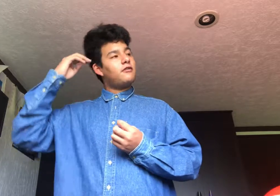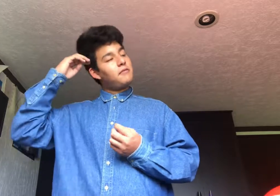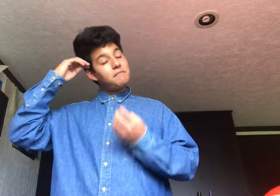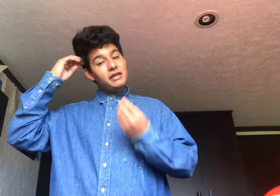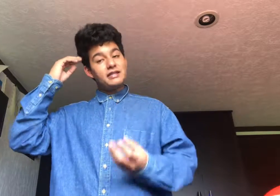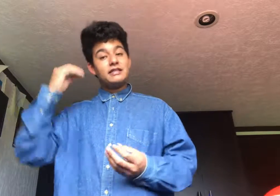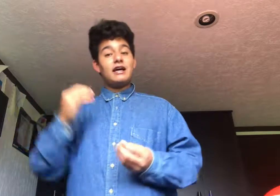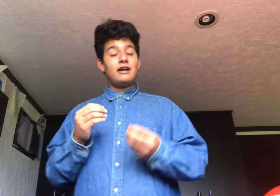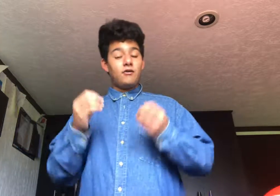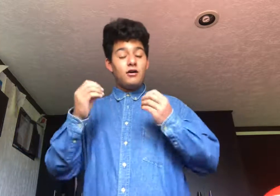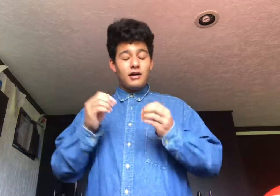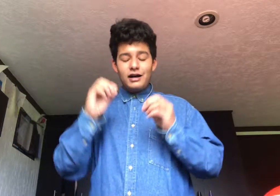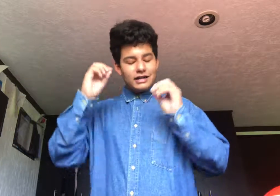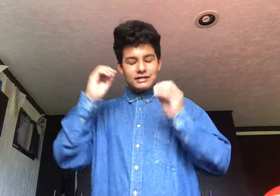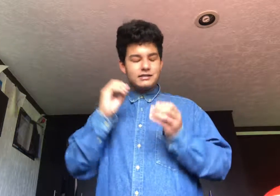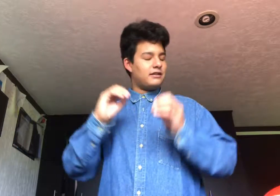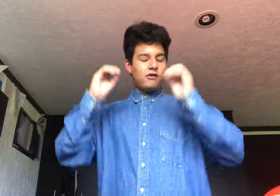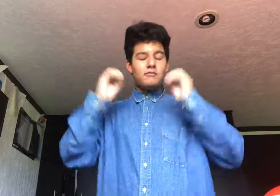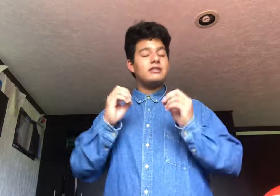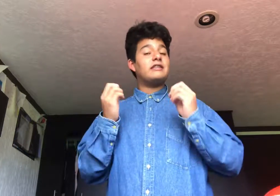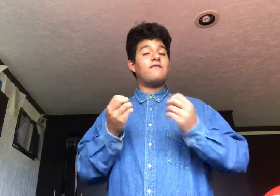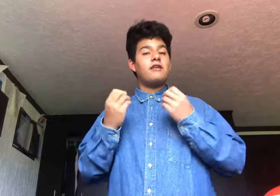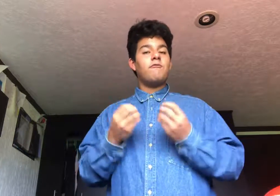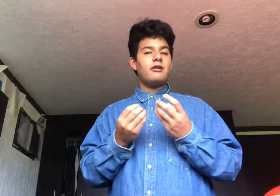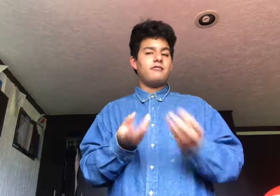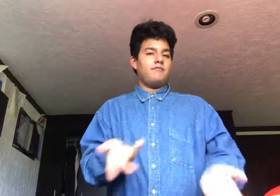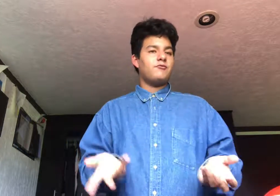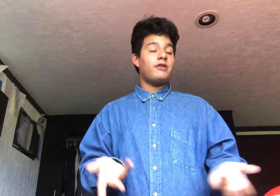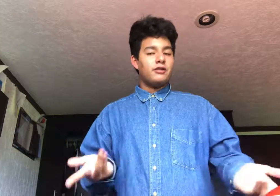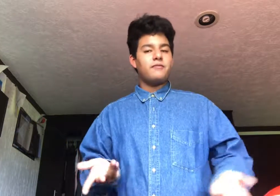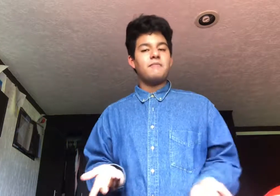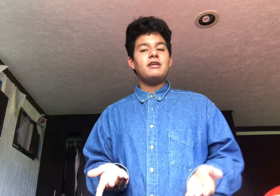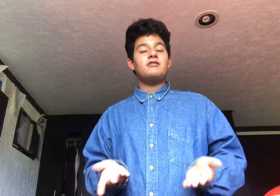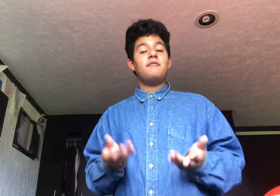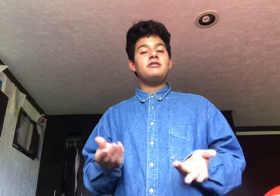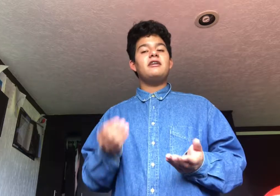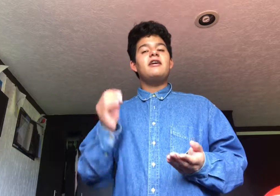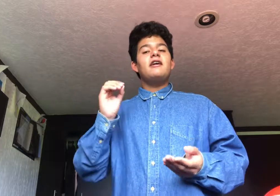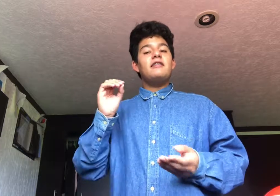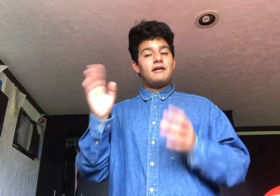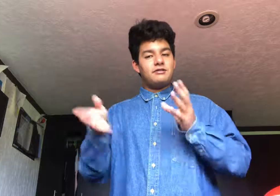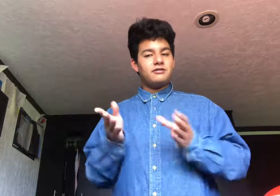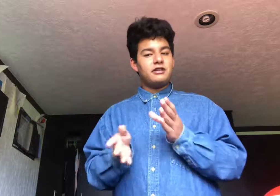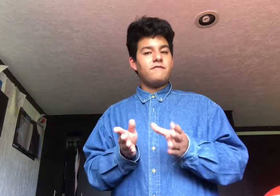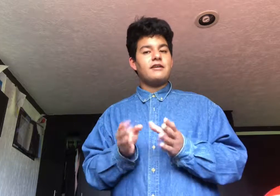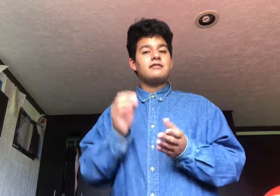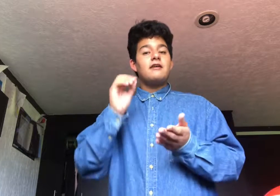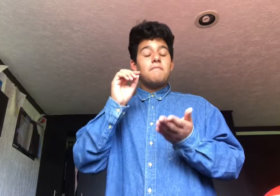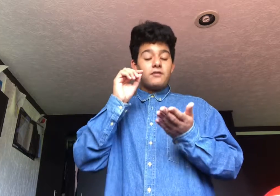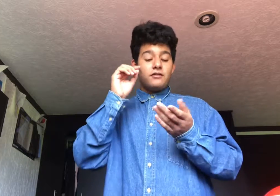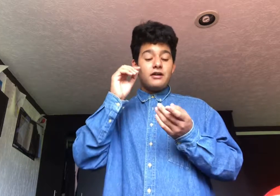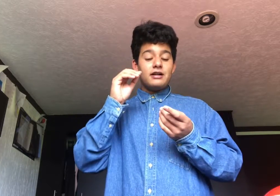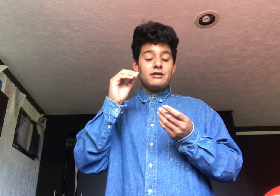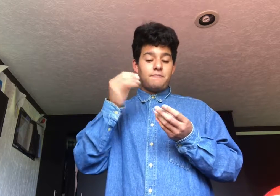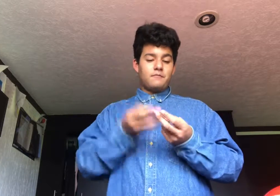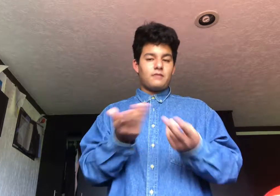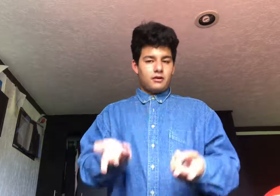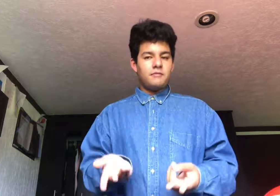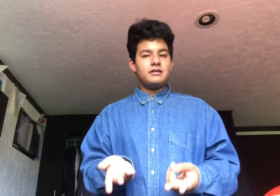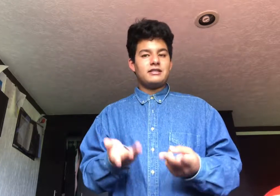human beings, as almost as if they were real human beings. Obviously, they have certain defects, but there are, as I